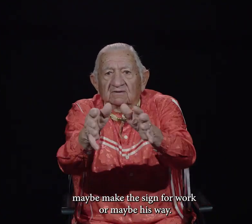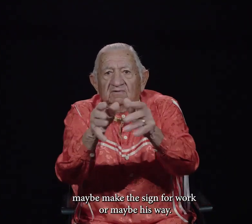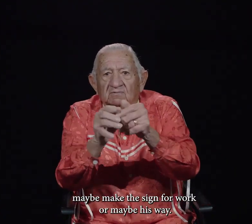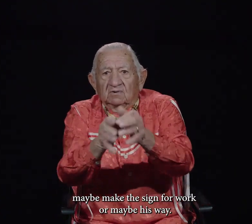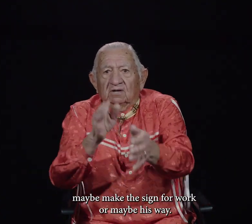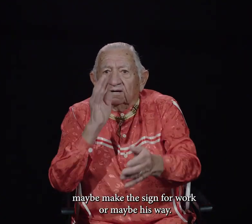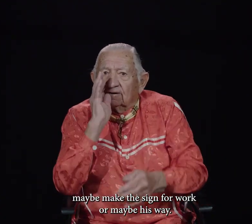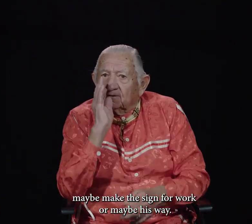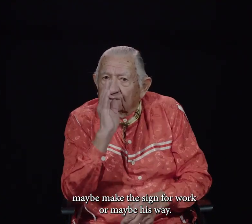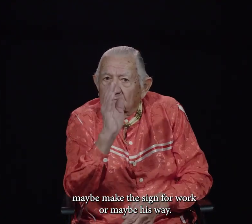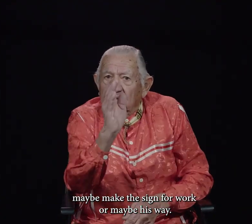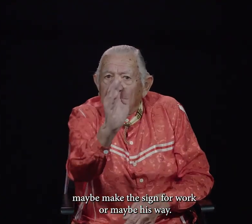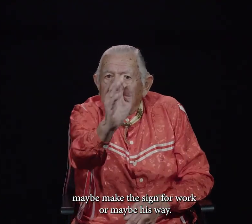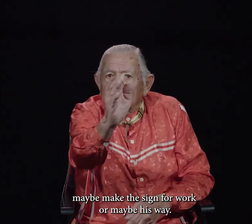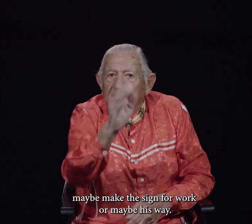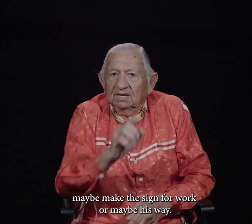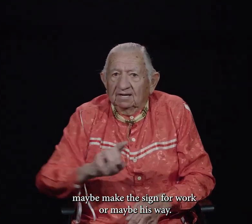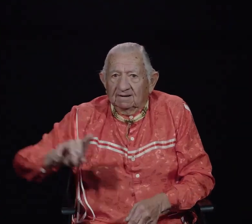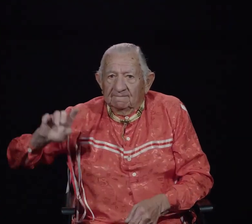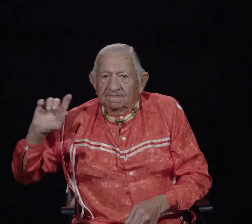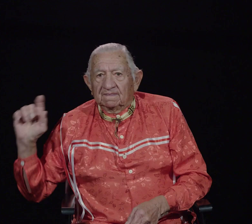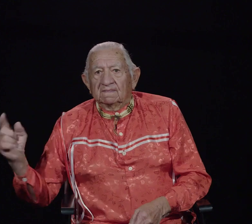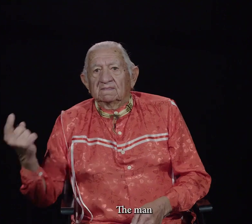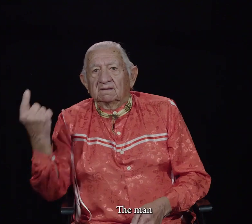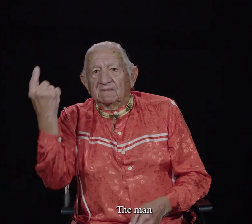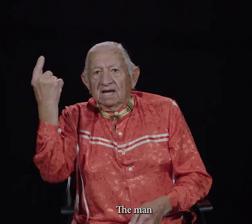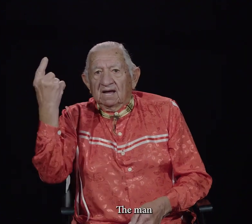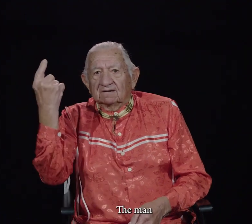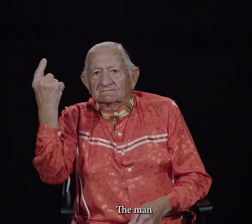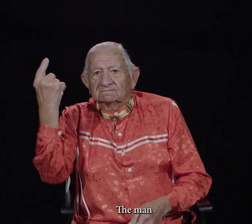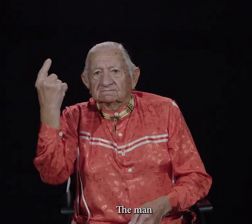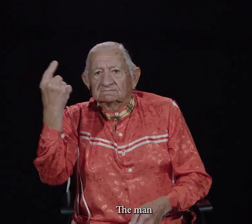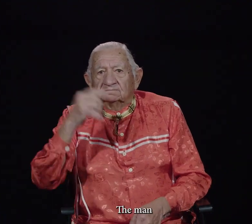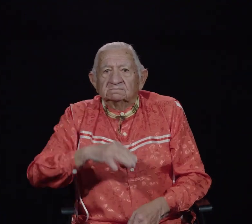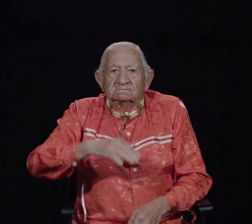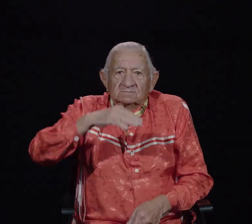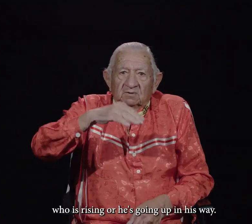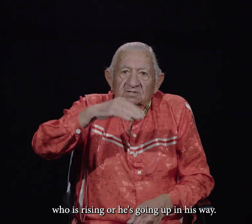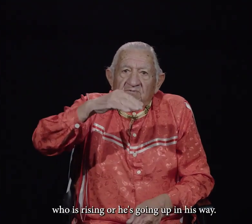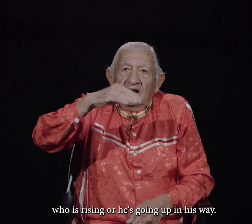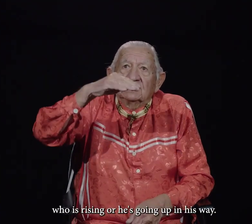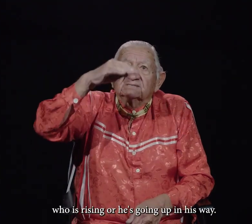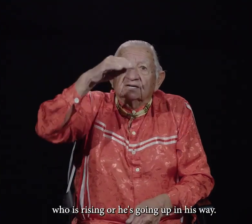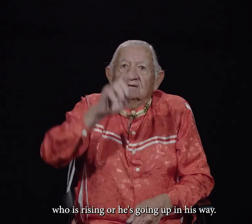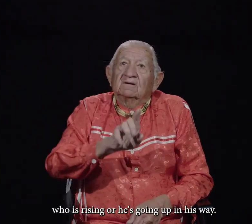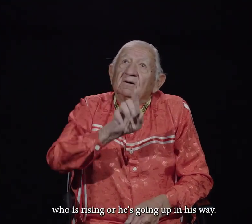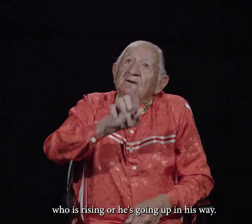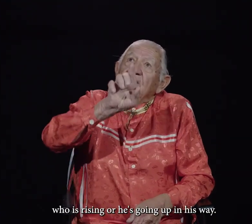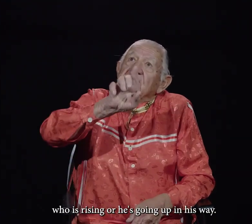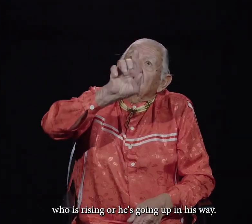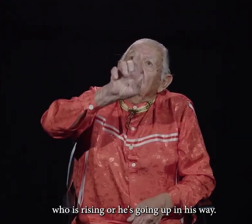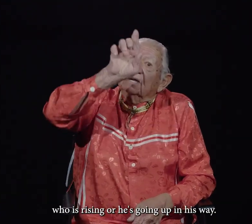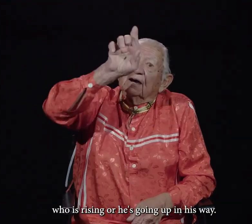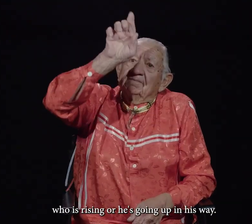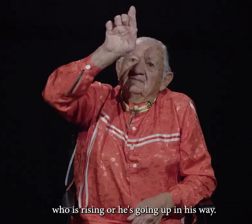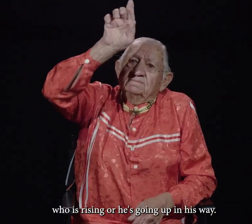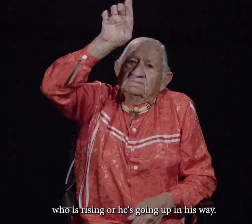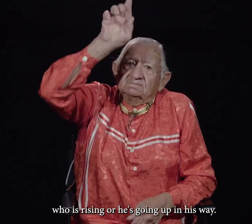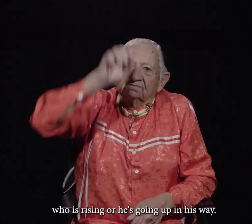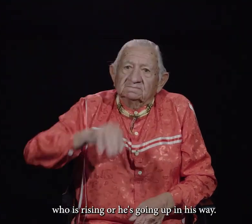for work or maybe his way. The man who is rising or he's going up